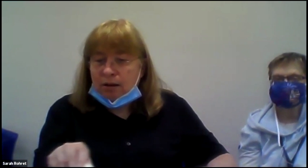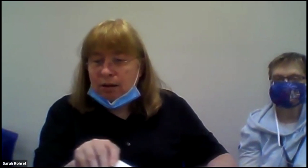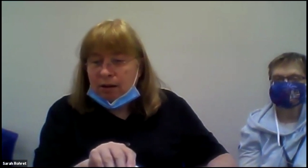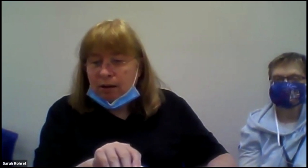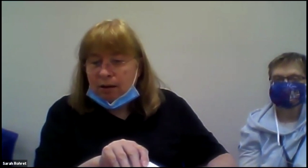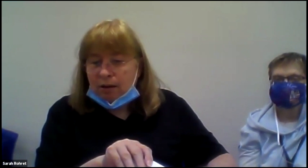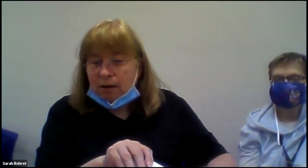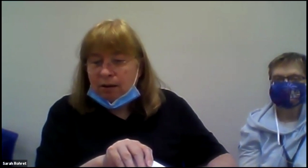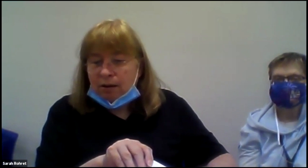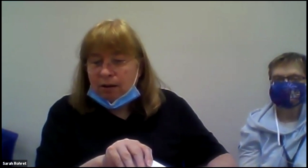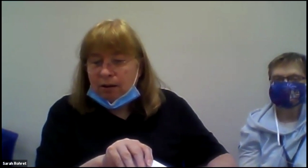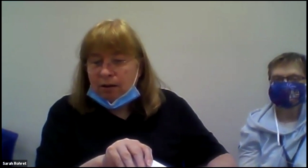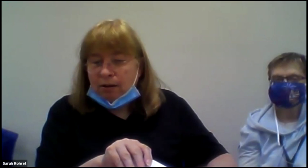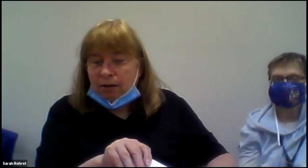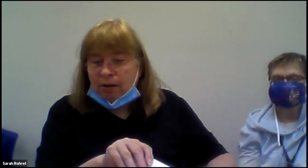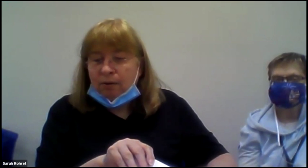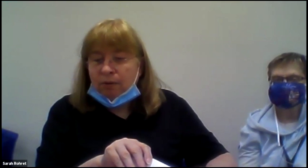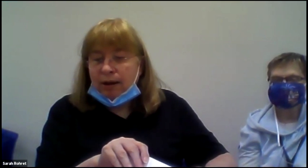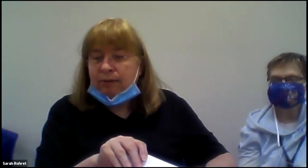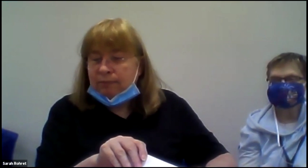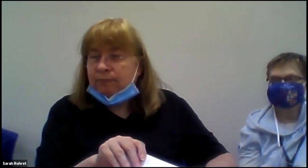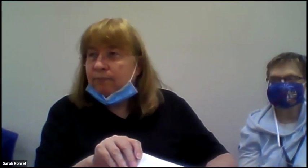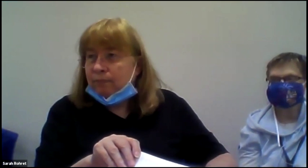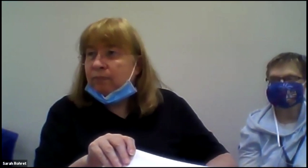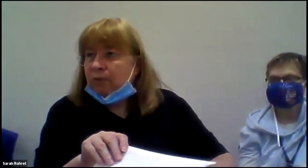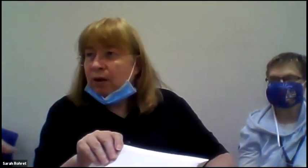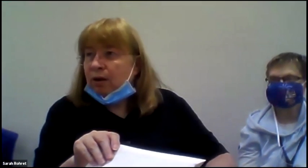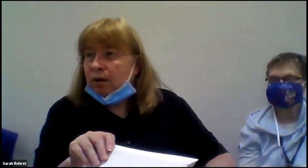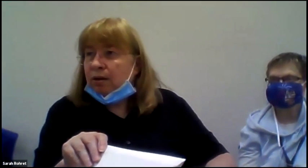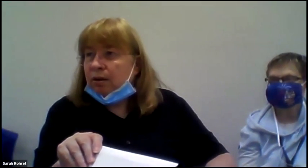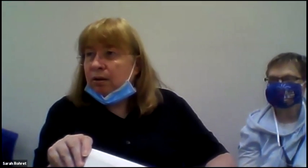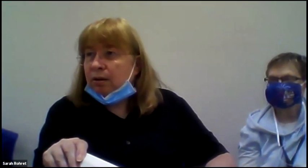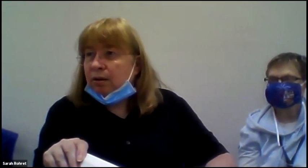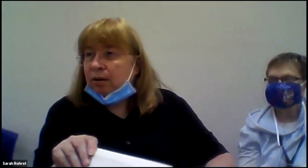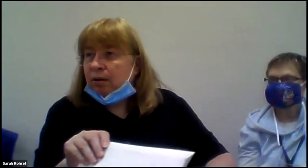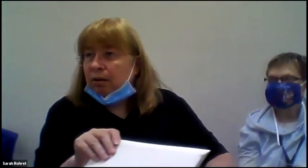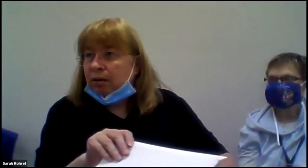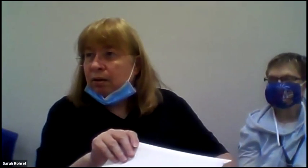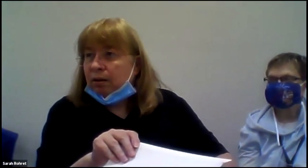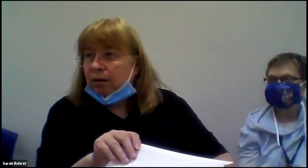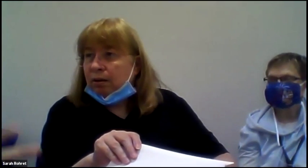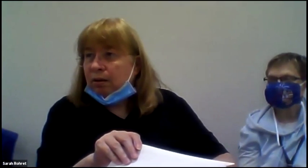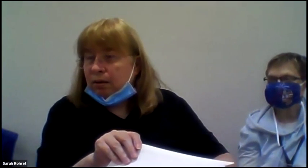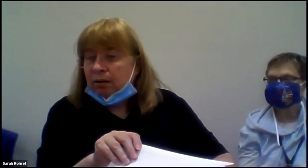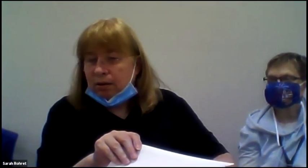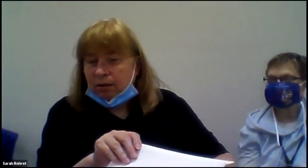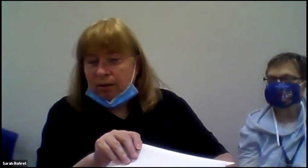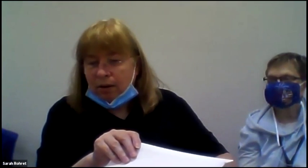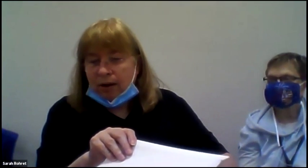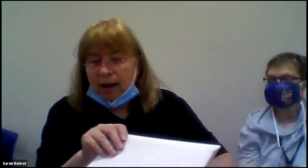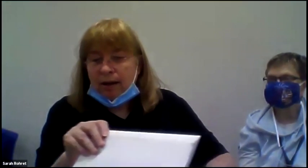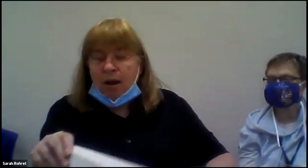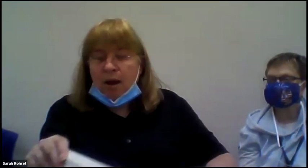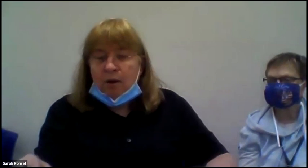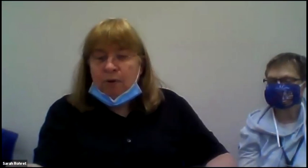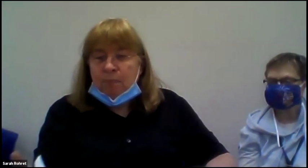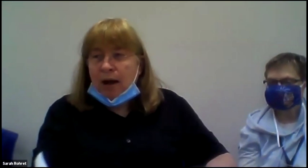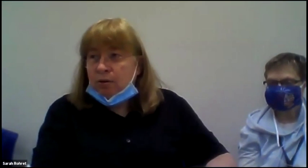I've got like 3 books now, so if anybody needs them, and one of them didn't come with a DVD, but 2 of them do. So we might use